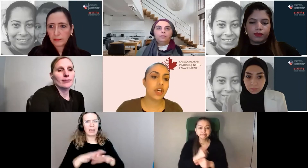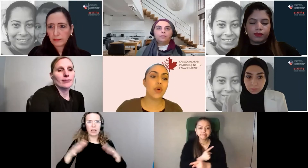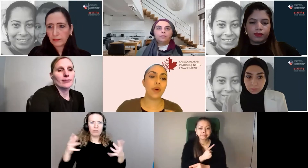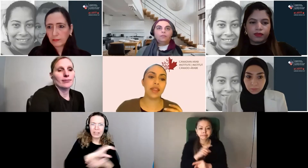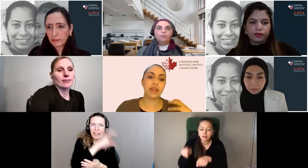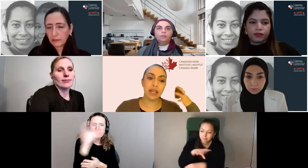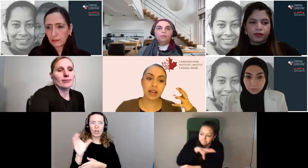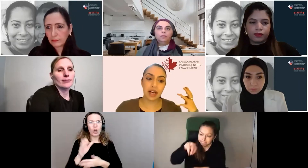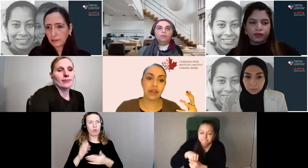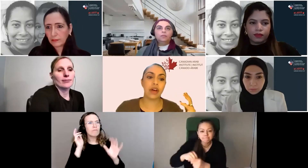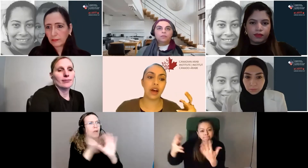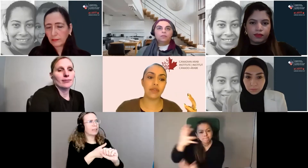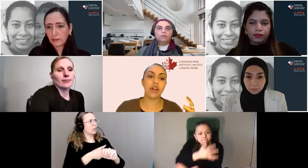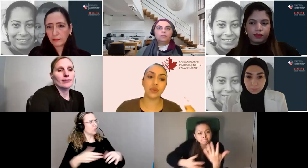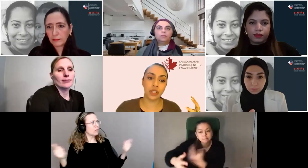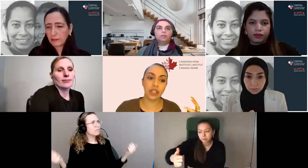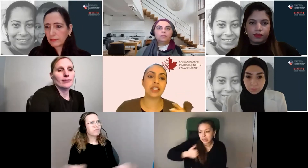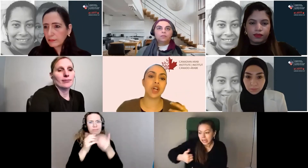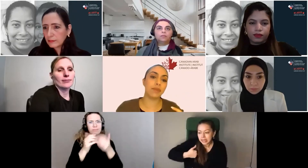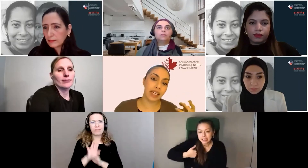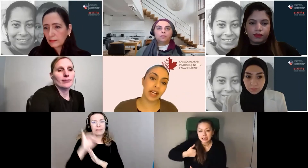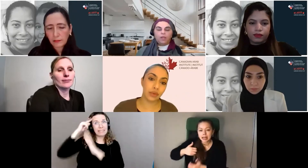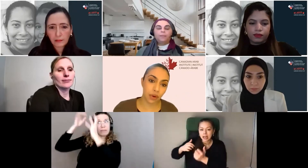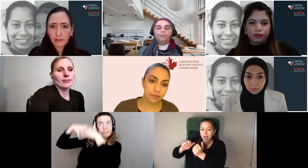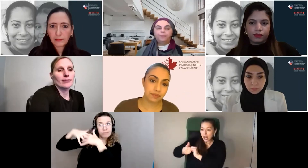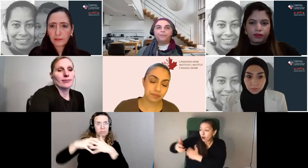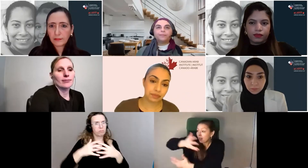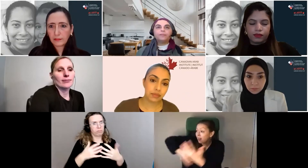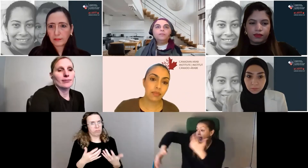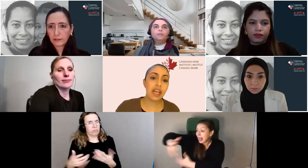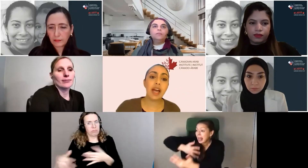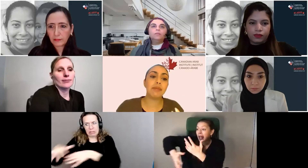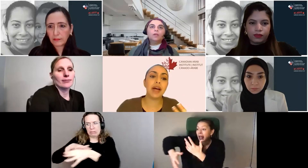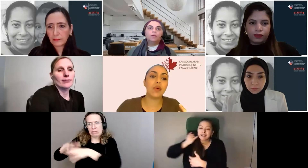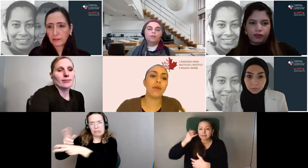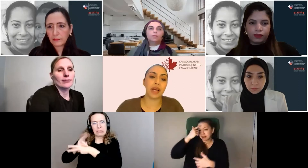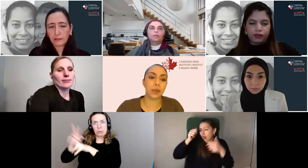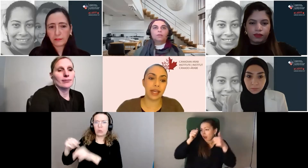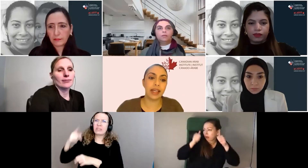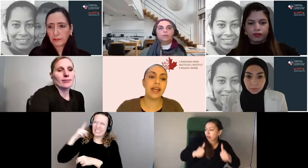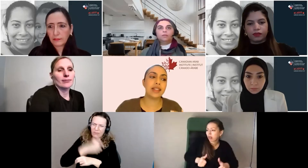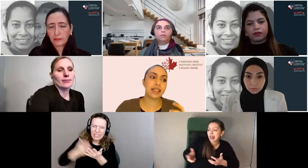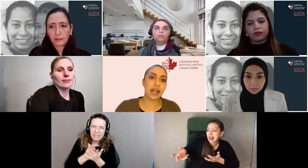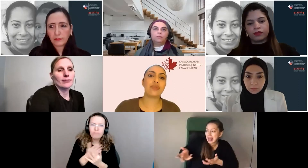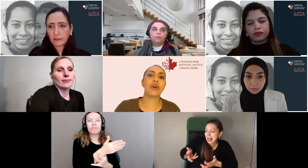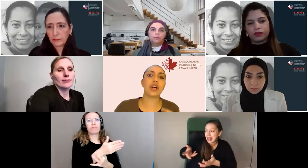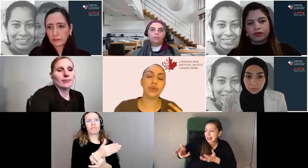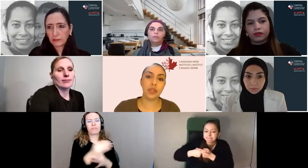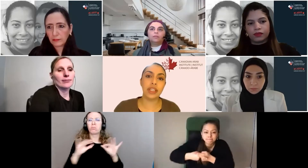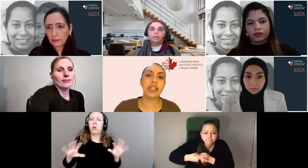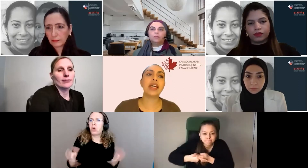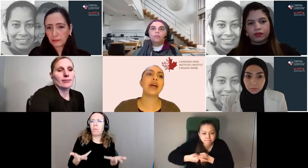engaged when the mental health of a community is not being cared for? And what better way to care for